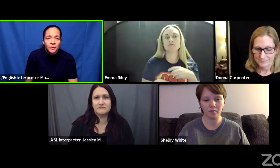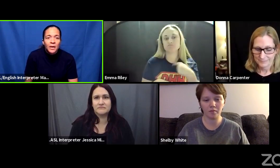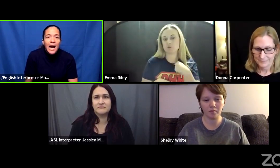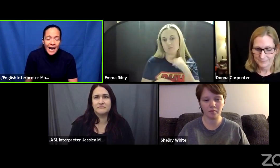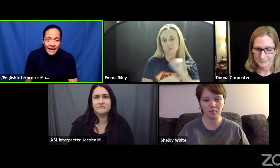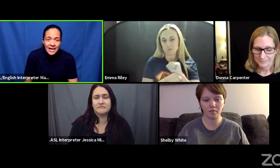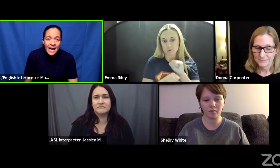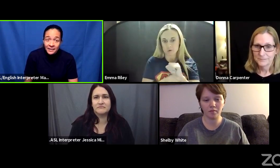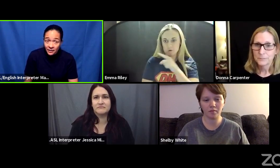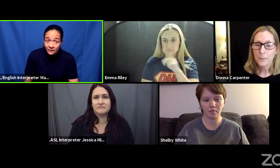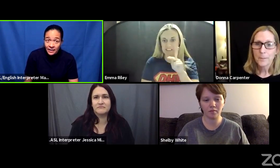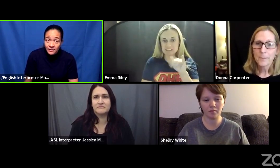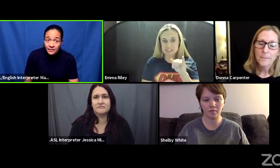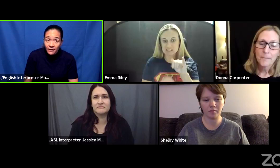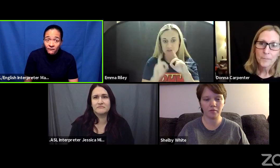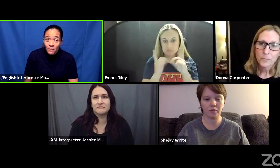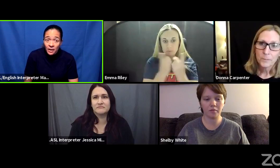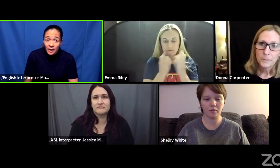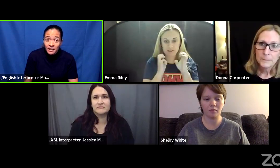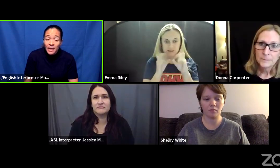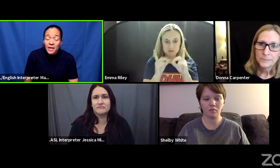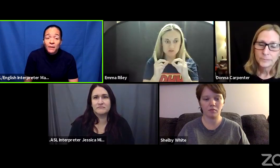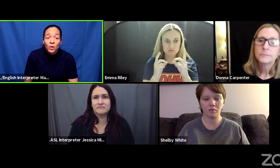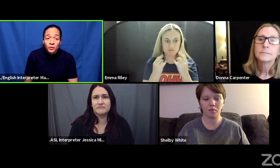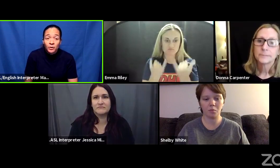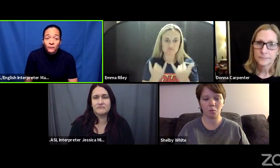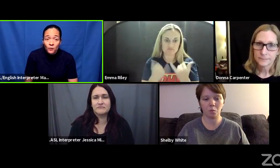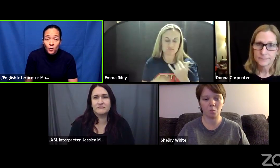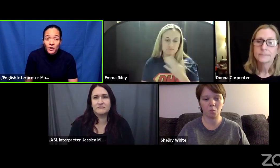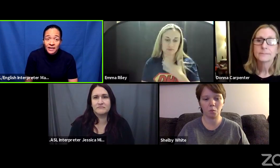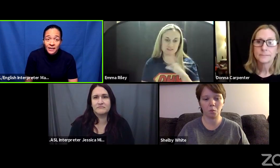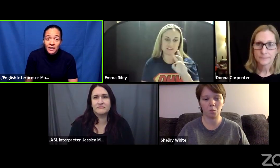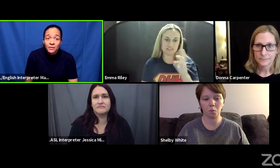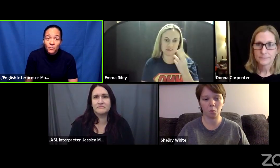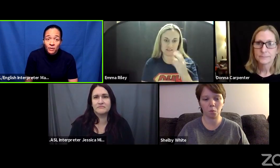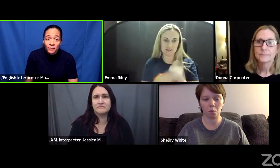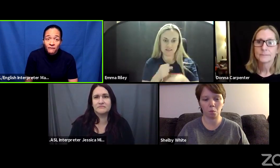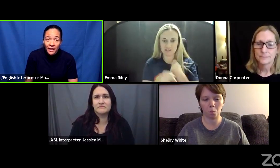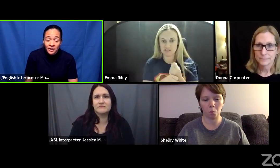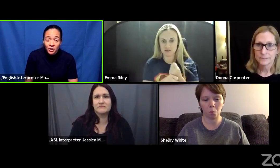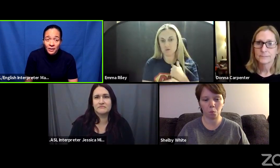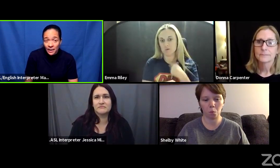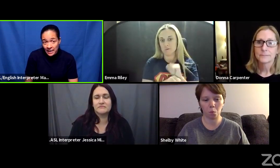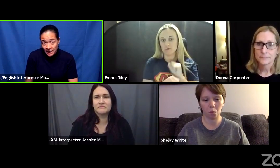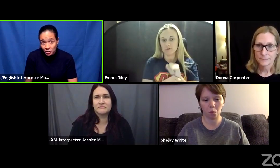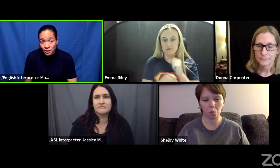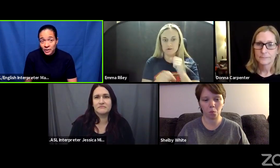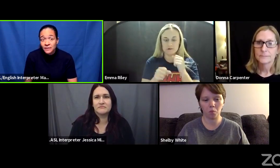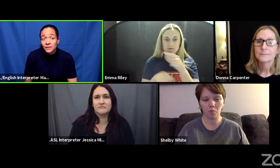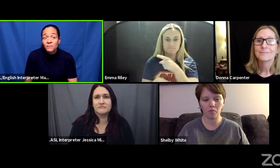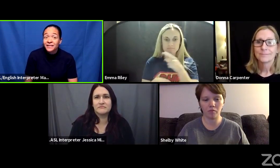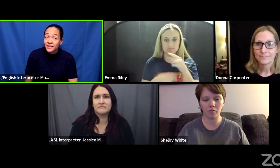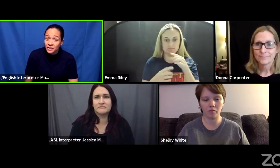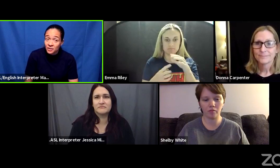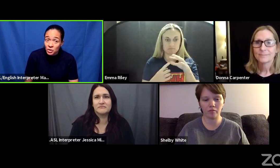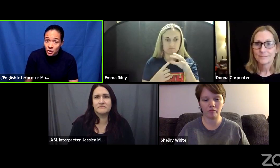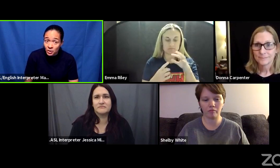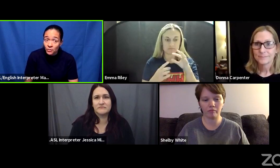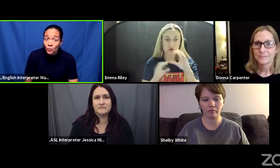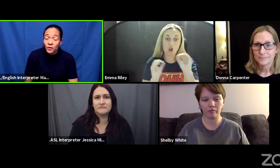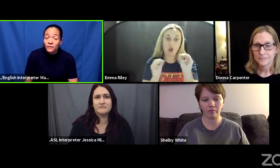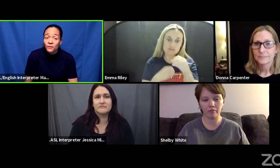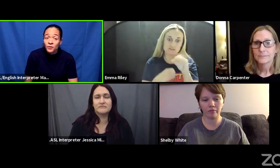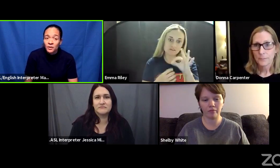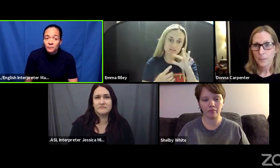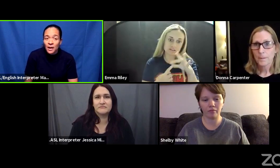Danville. I identify as deaf-blind, and I work for the Kentucky Department of Education. This is my 6th